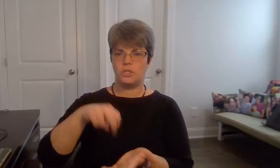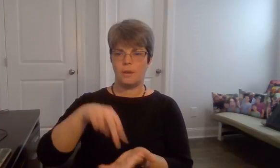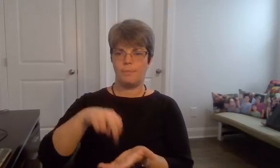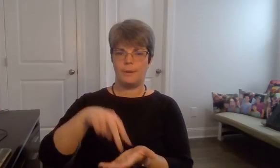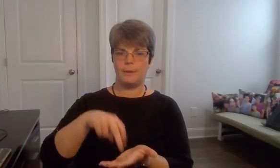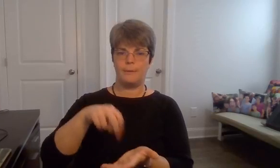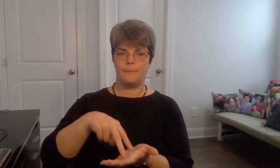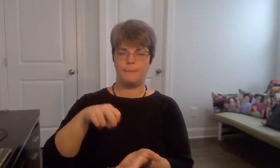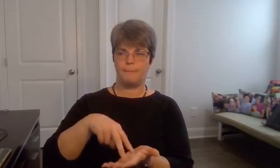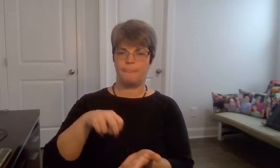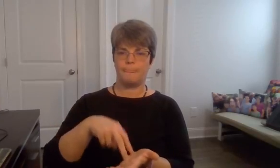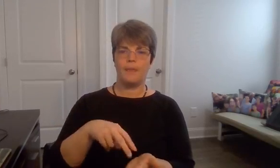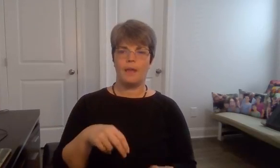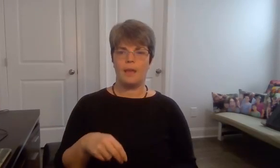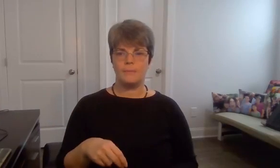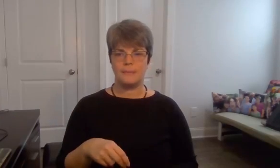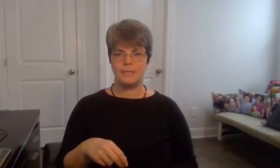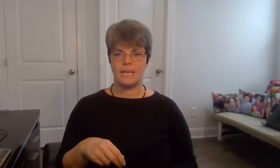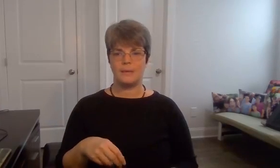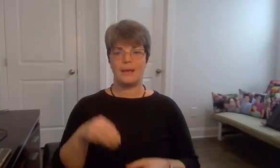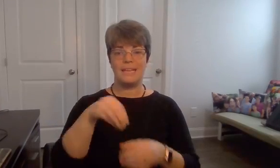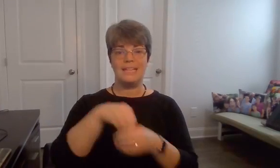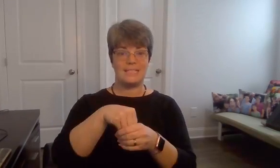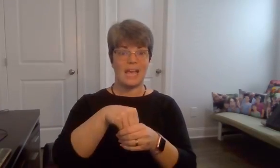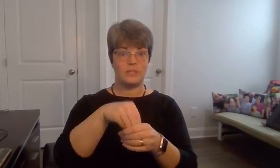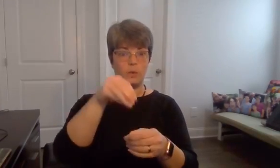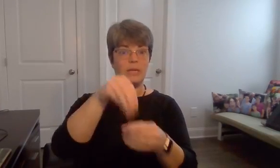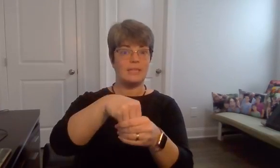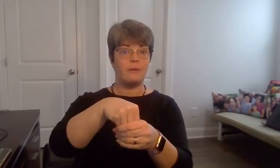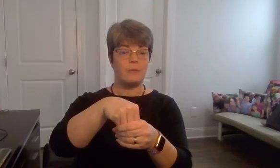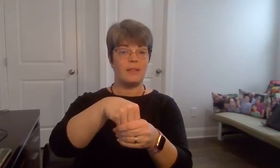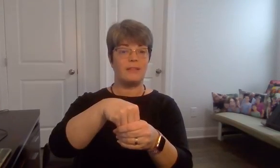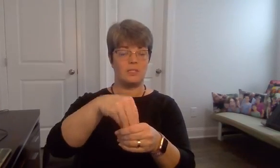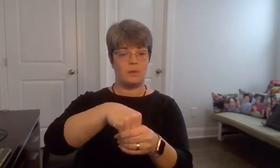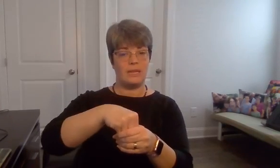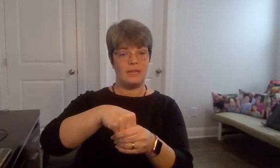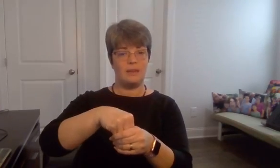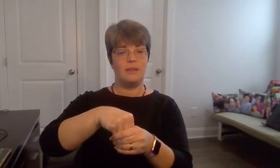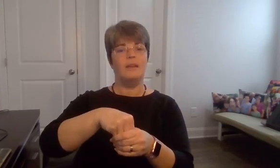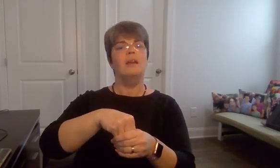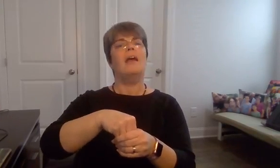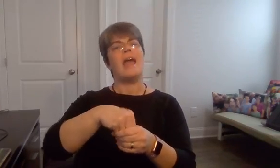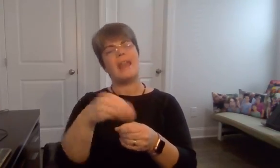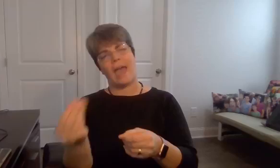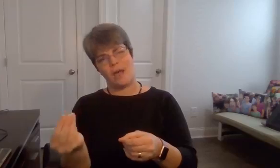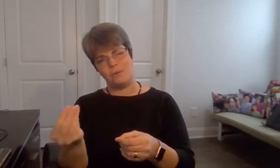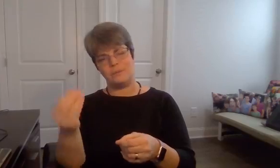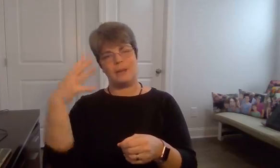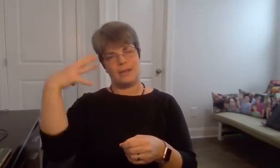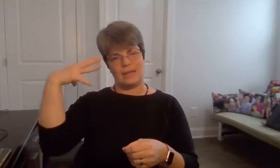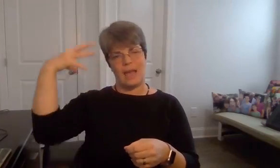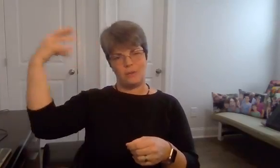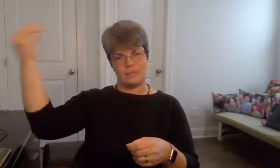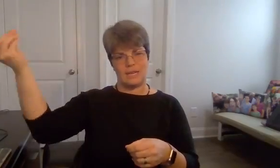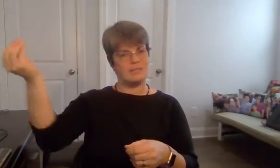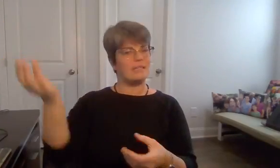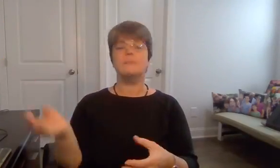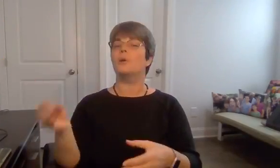Jump. Somebody's asking about inside. So inside would be like this. So in and out, but again, outside is like this, but